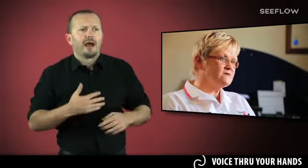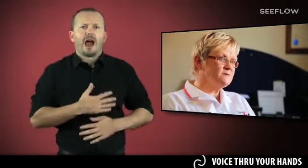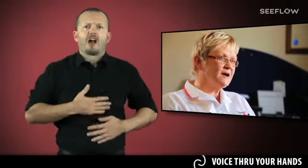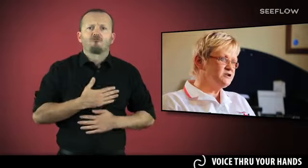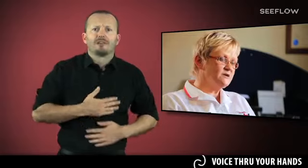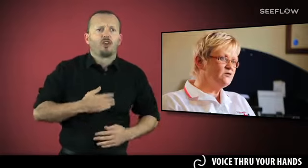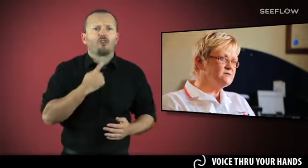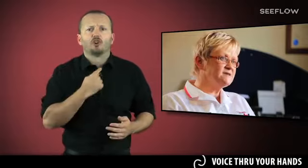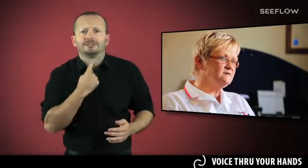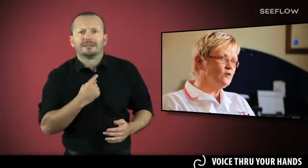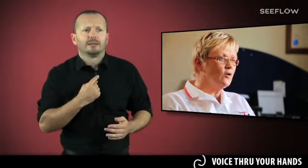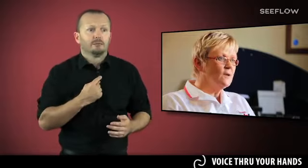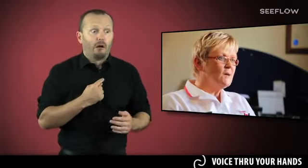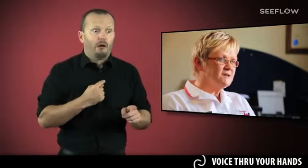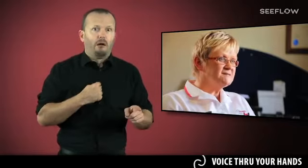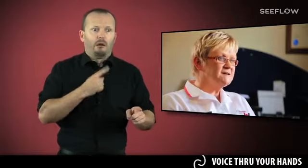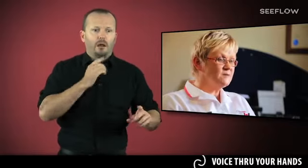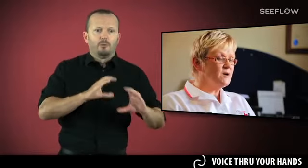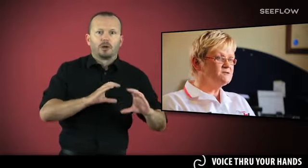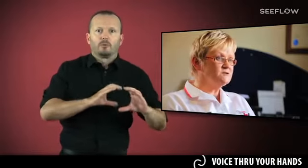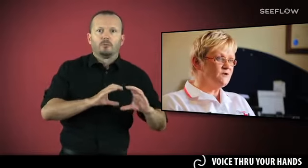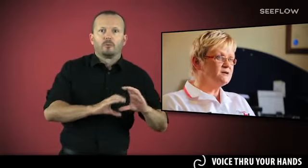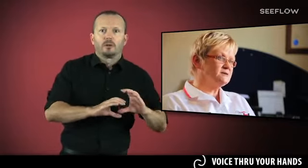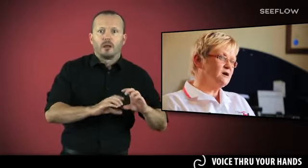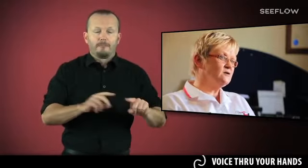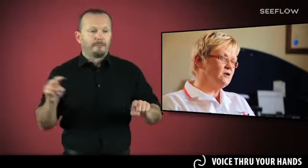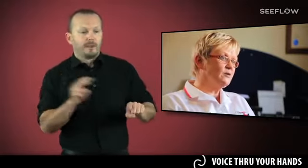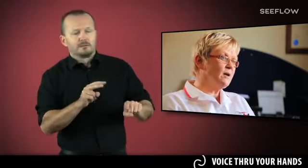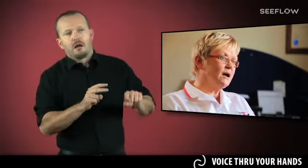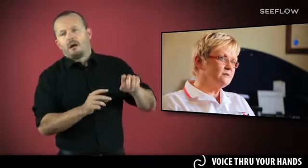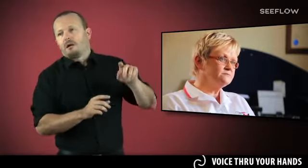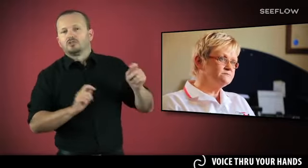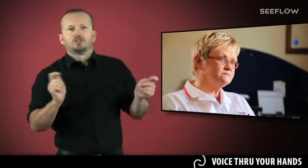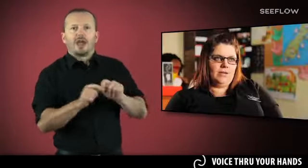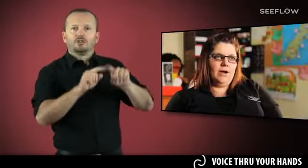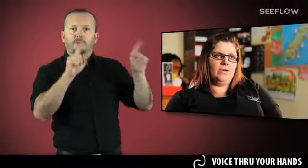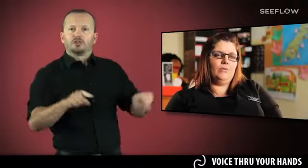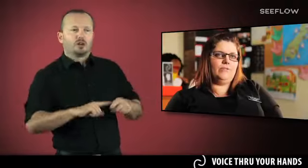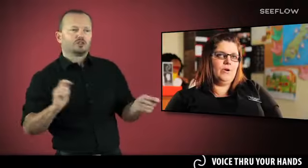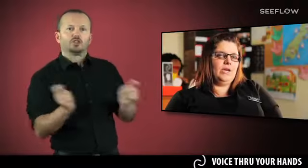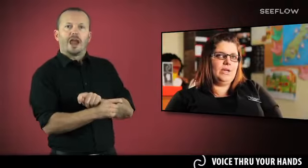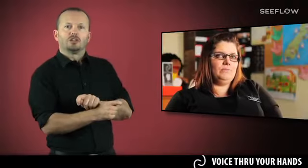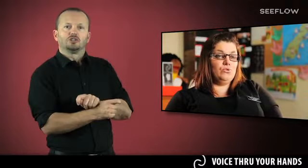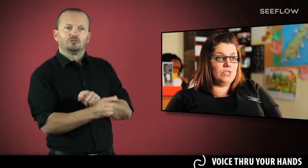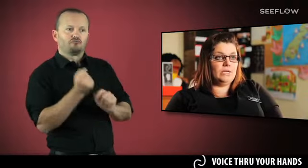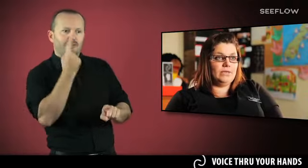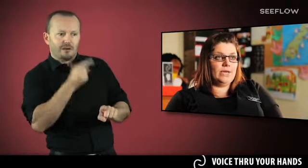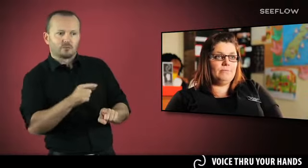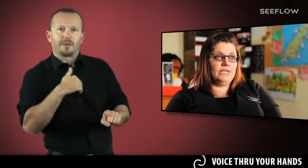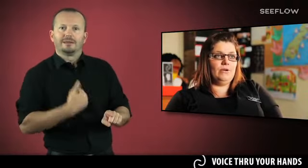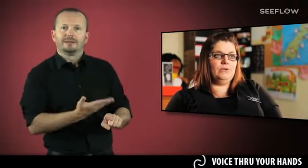the aggressive patient in room C4, but they're seen as the person who's frightened, hungry or in pain. I know with my